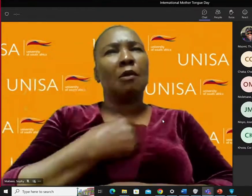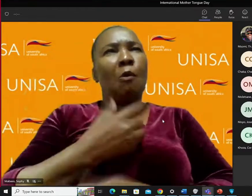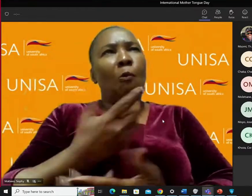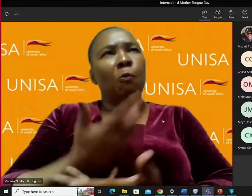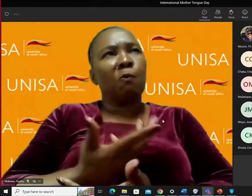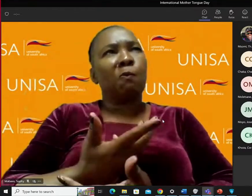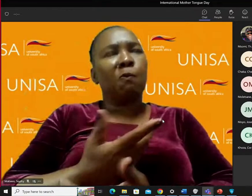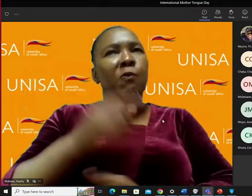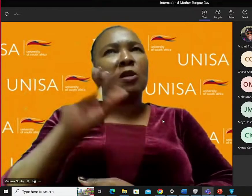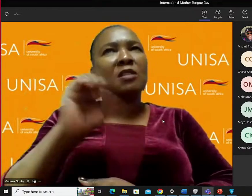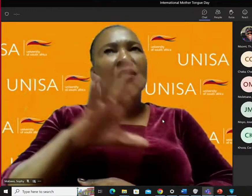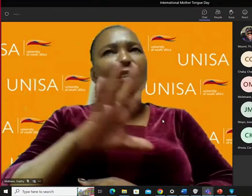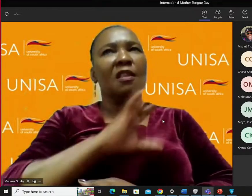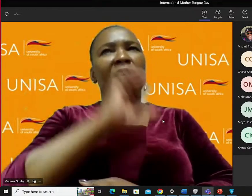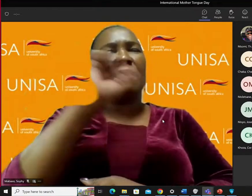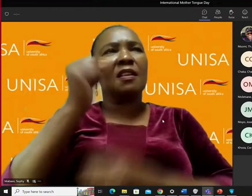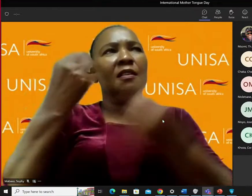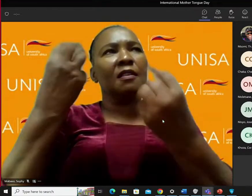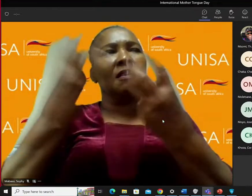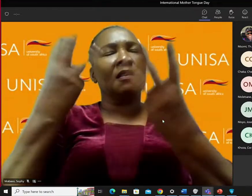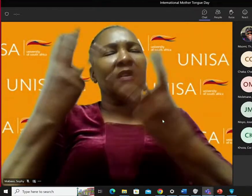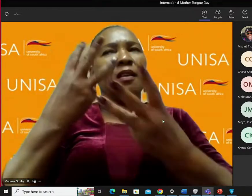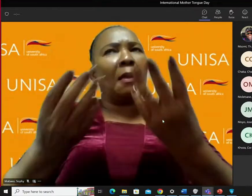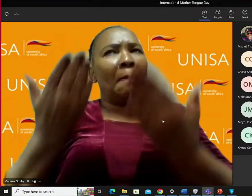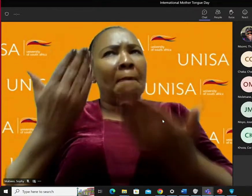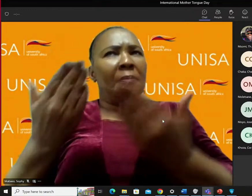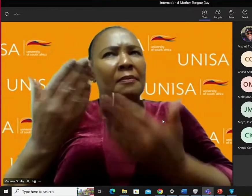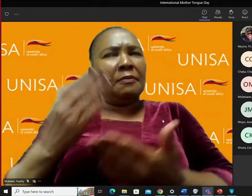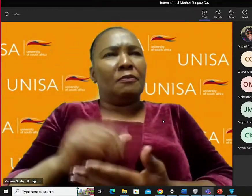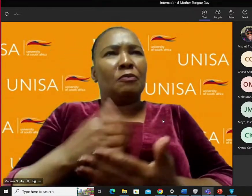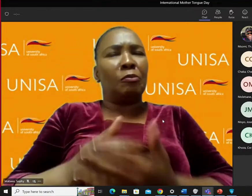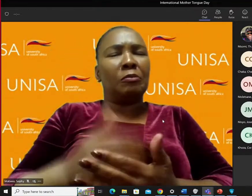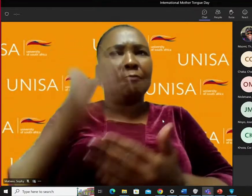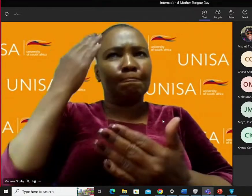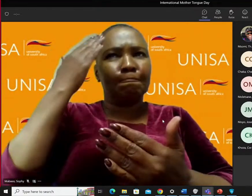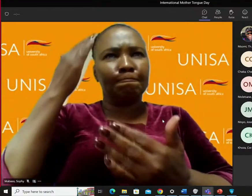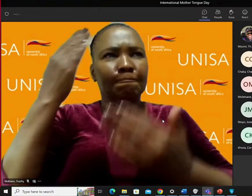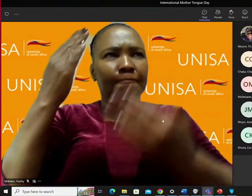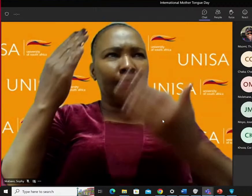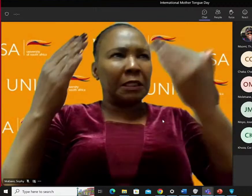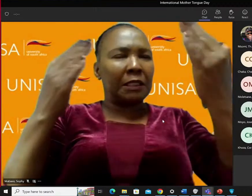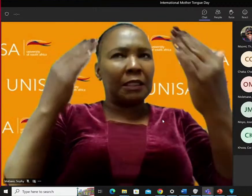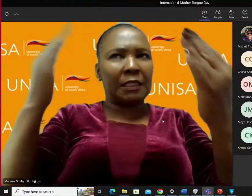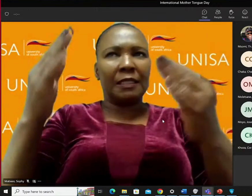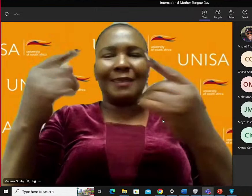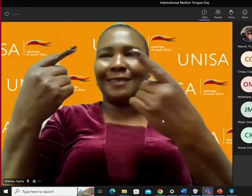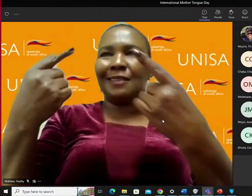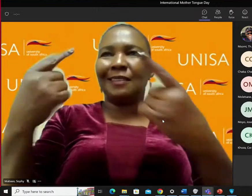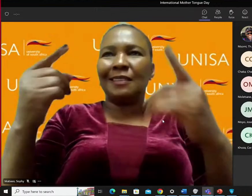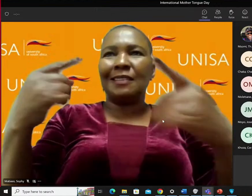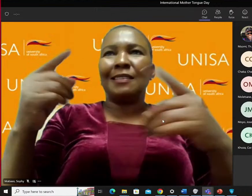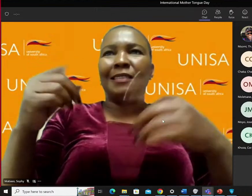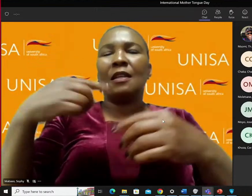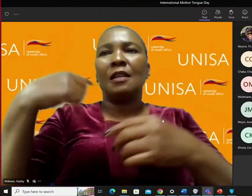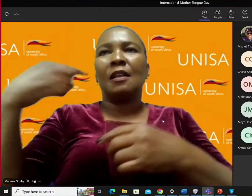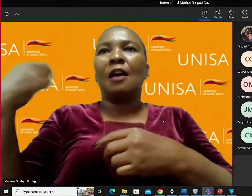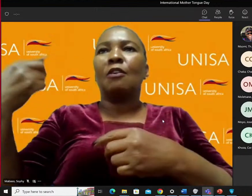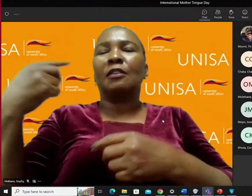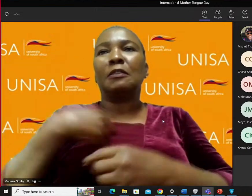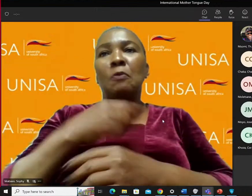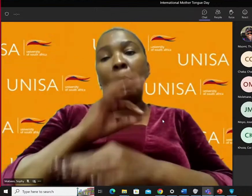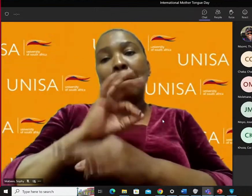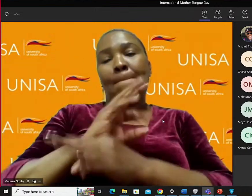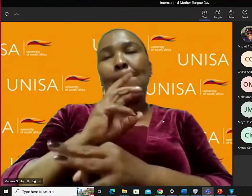South Africans, we should all be able to greet each other in our mother languages. And